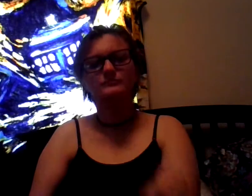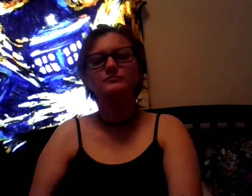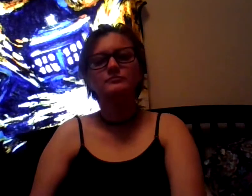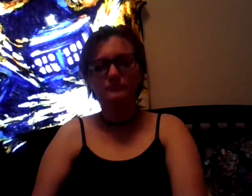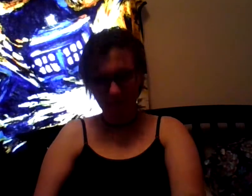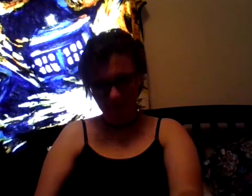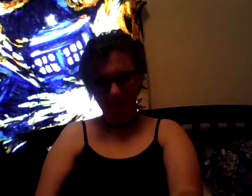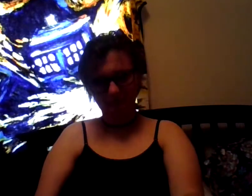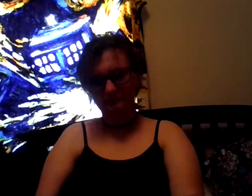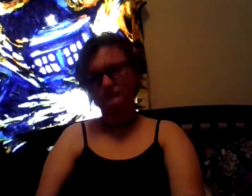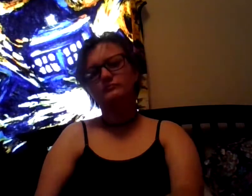Guillotine.